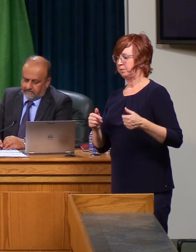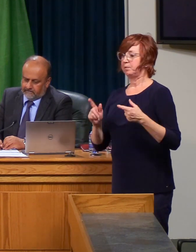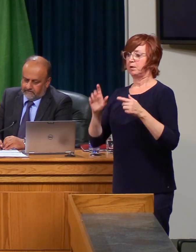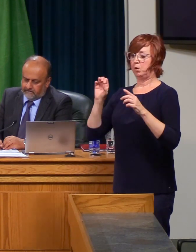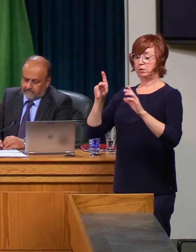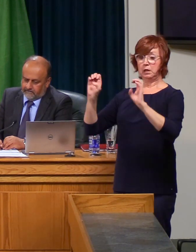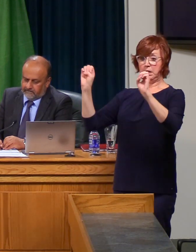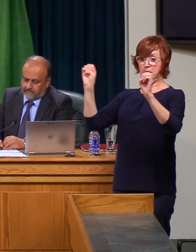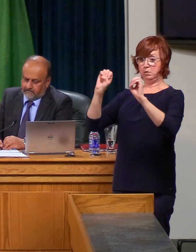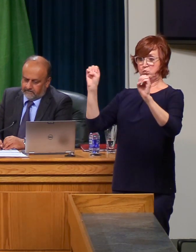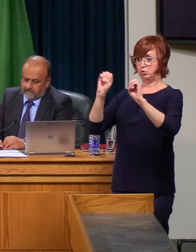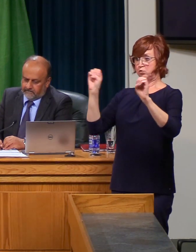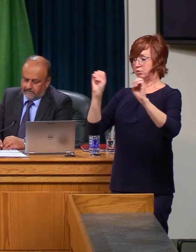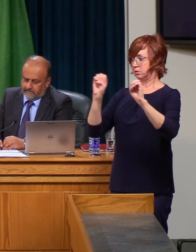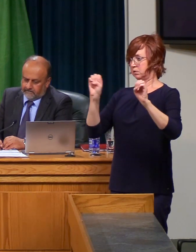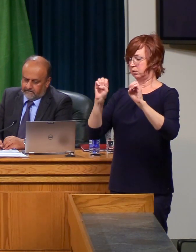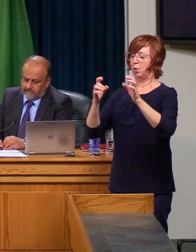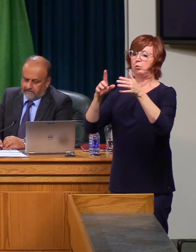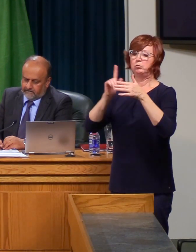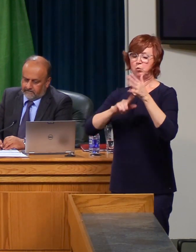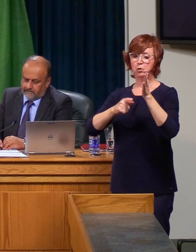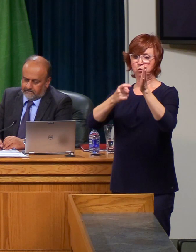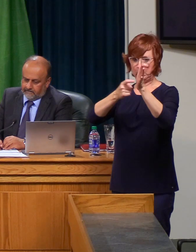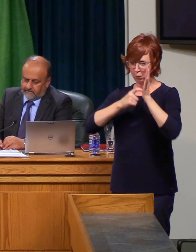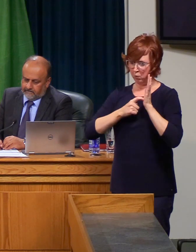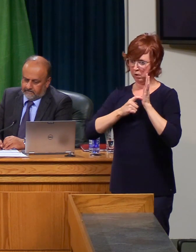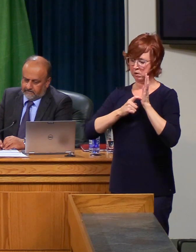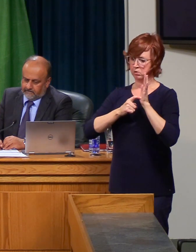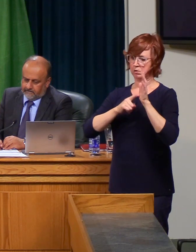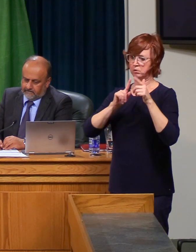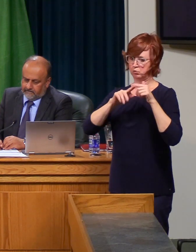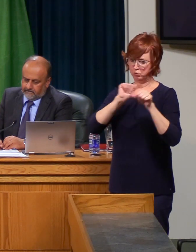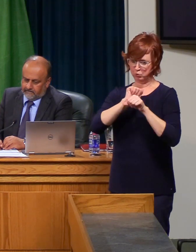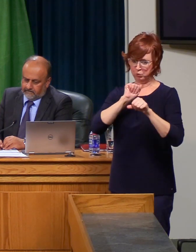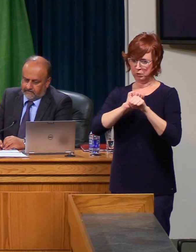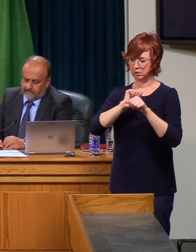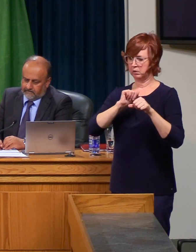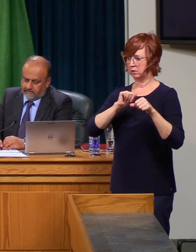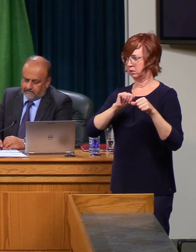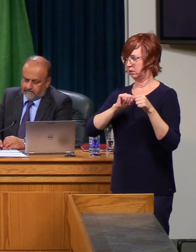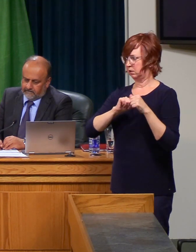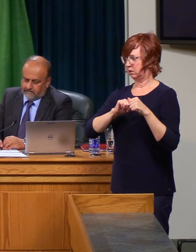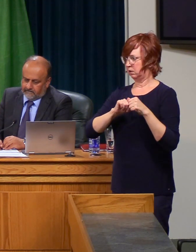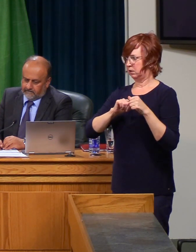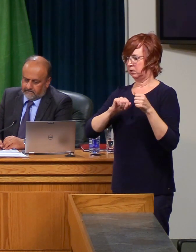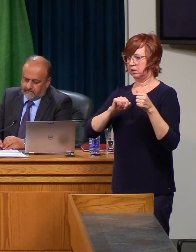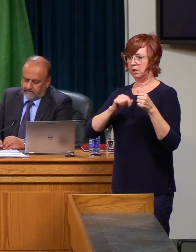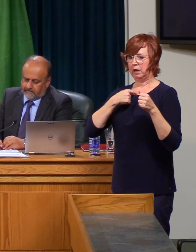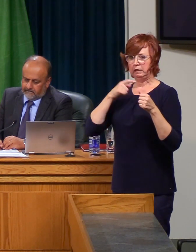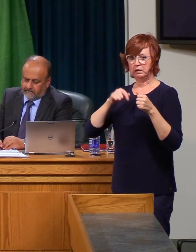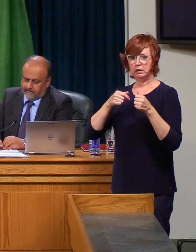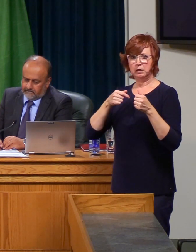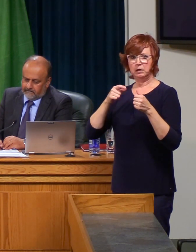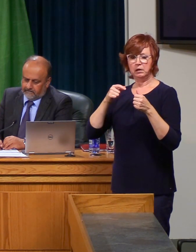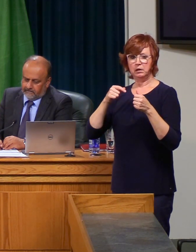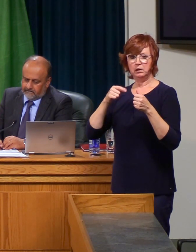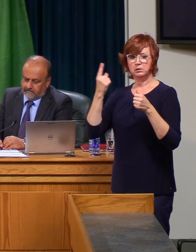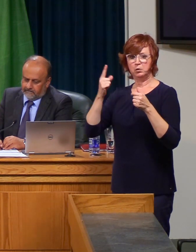emergency service or essential services, but who gets to stay in the other daycare centers?